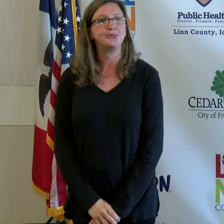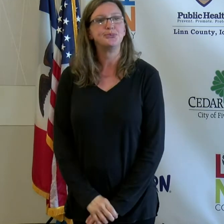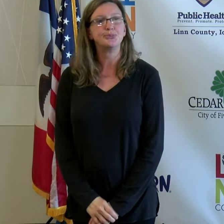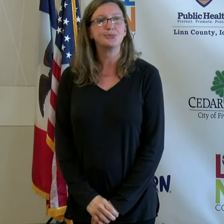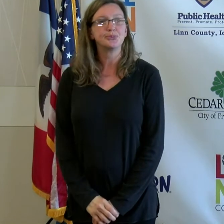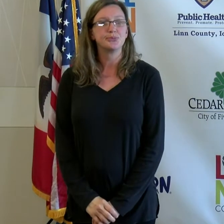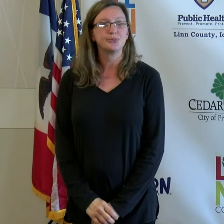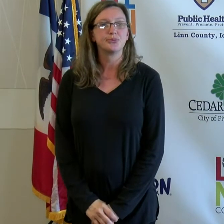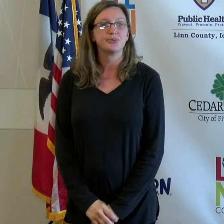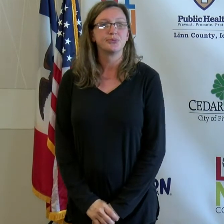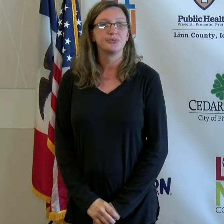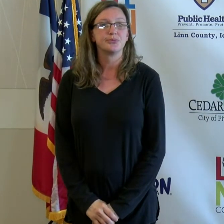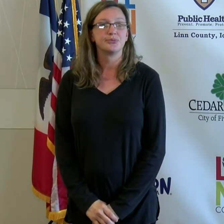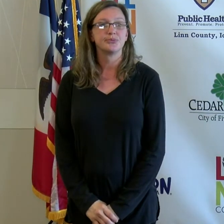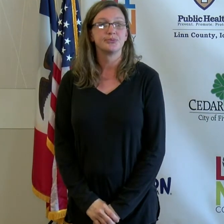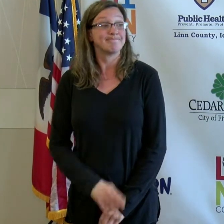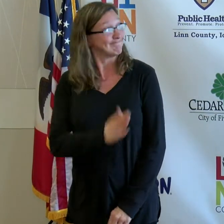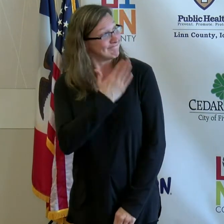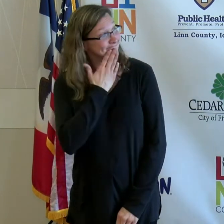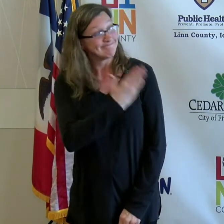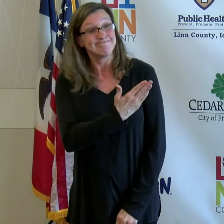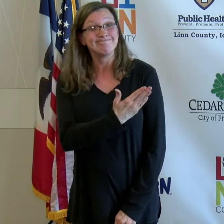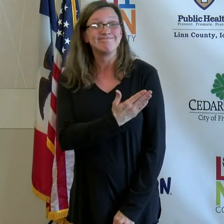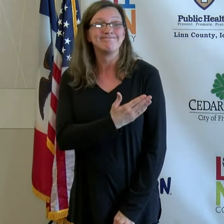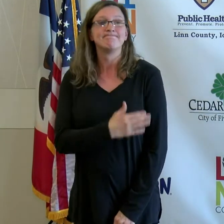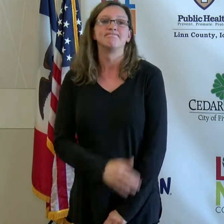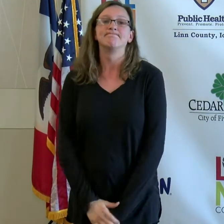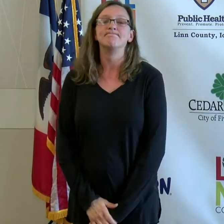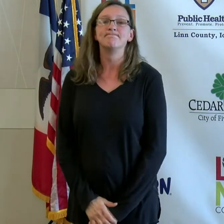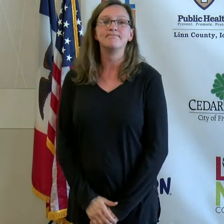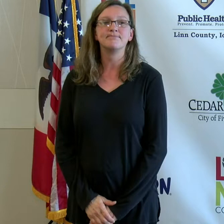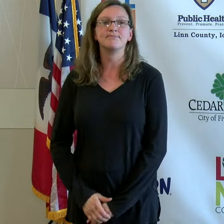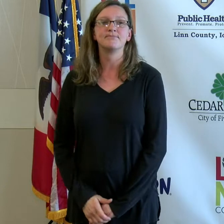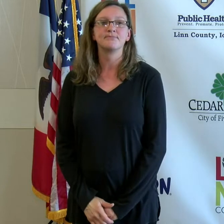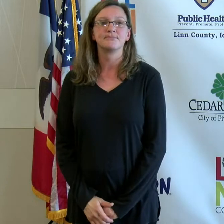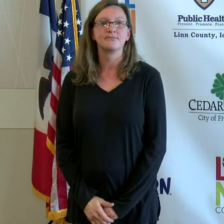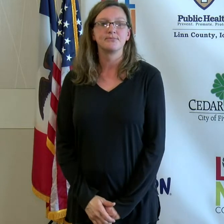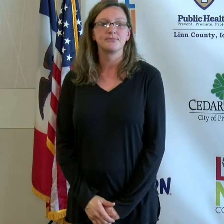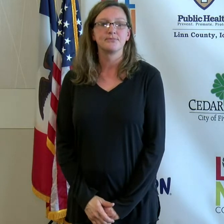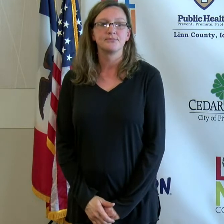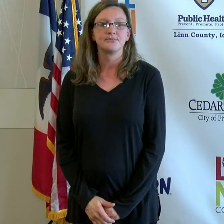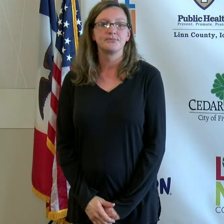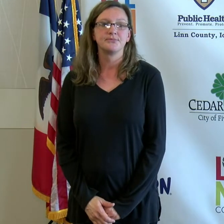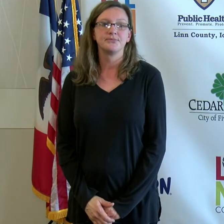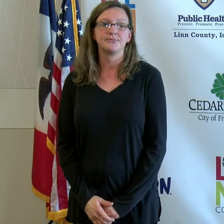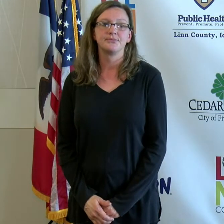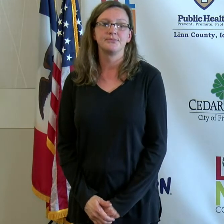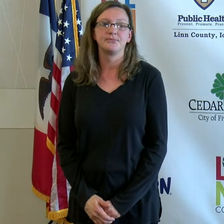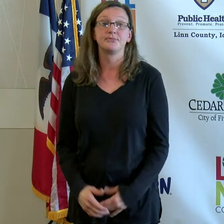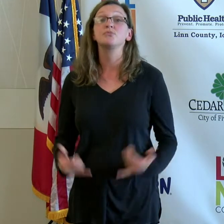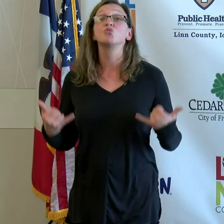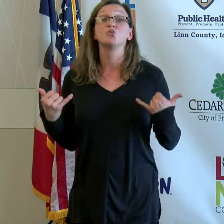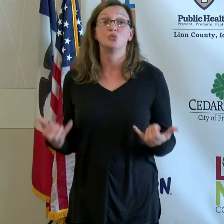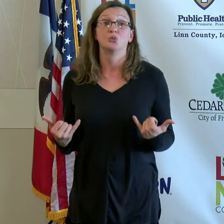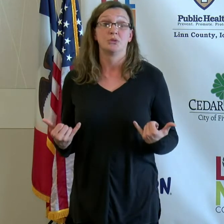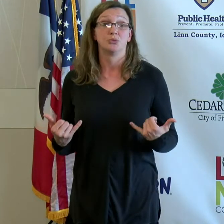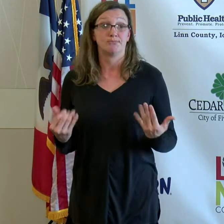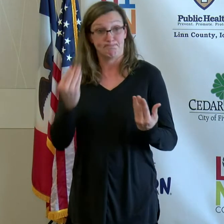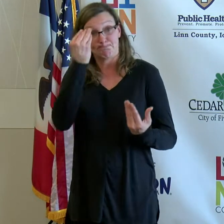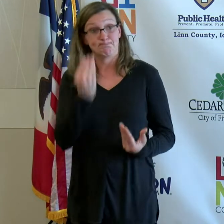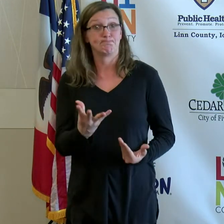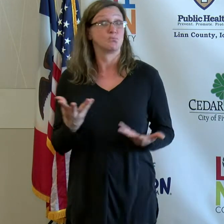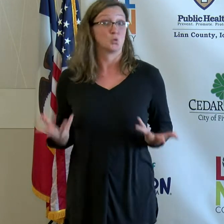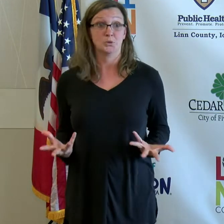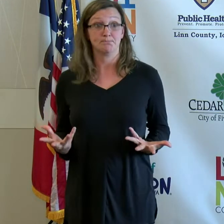And thank you, Mr. Mayor, for those remarks. On my way over here today, I learned that there were 2 additional